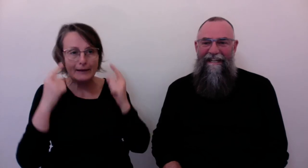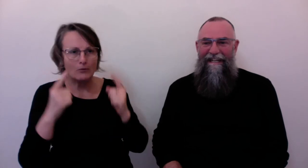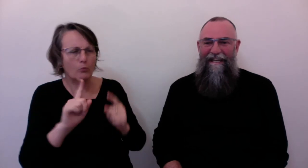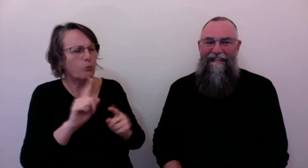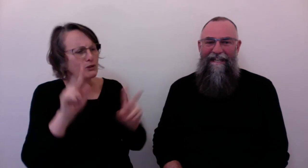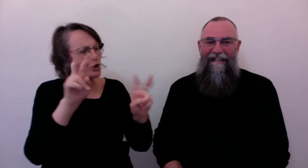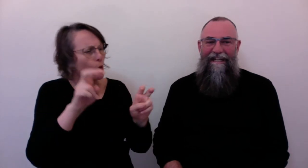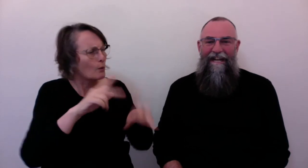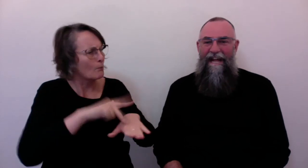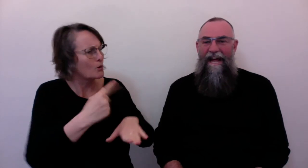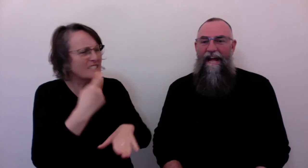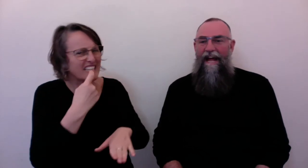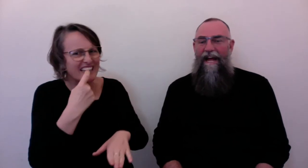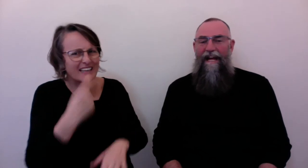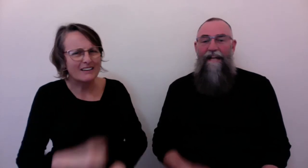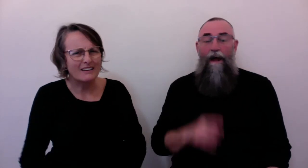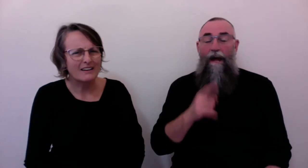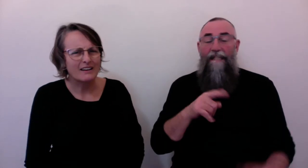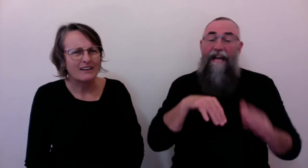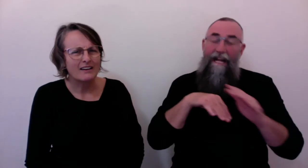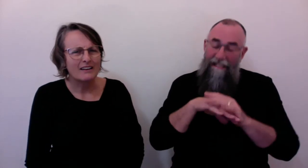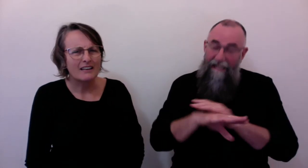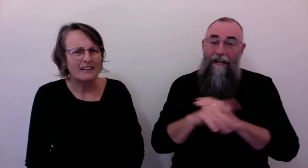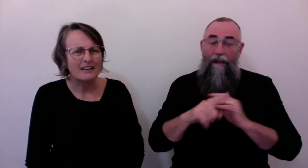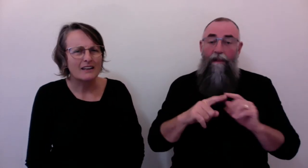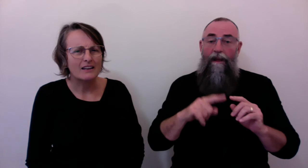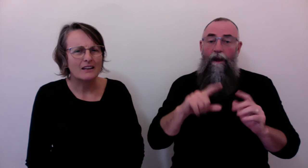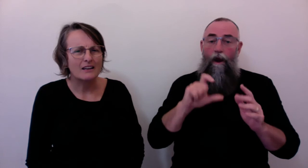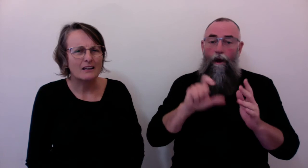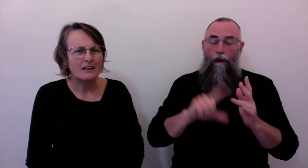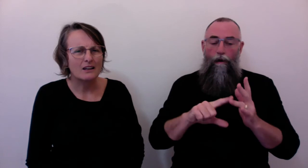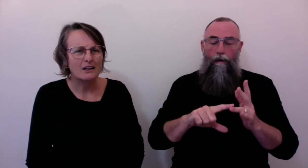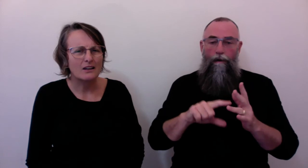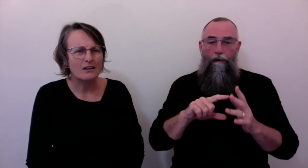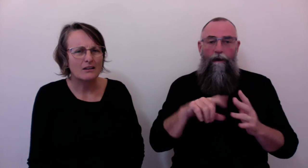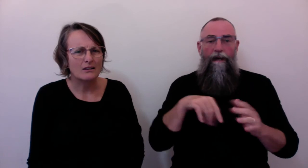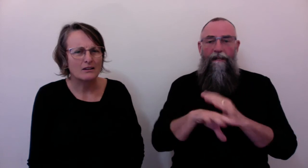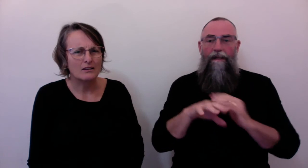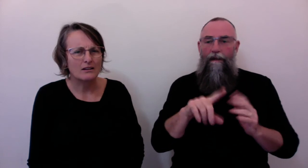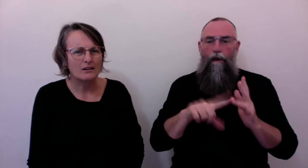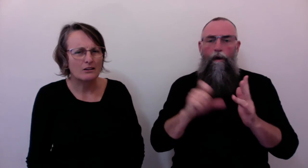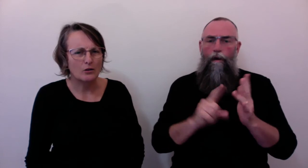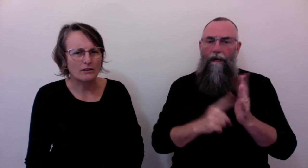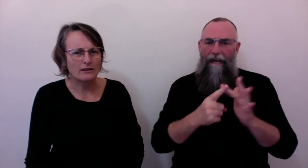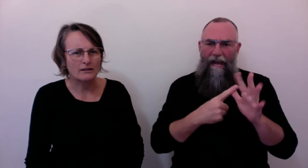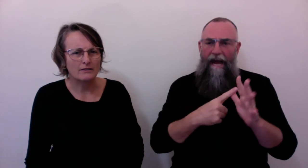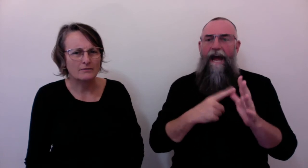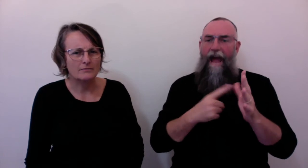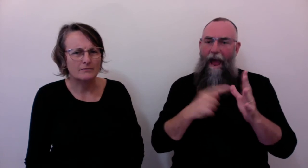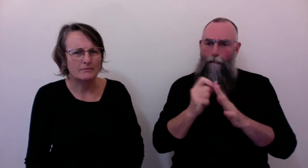Oh no, it's the Cochlear app. Oh, Yeah, So Ah. it's the same. So the one I said about the volume and that, it's the same. It's a very it's got hits on it. Yeah. okay. So I